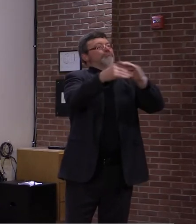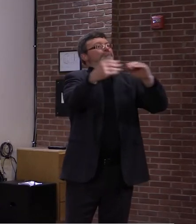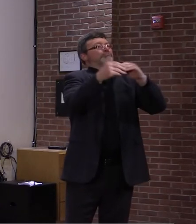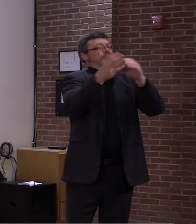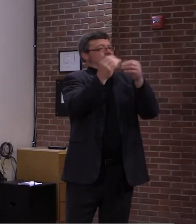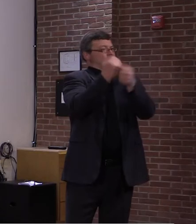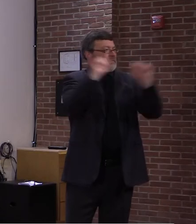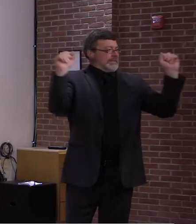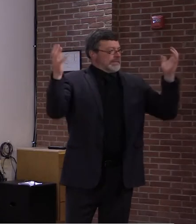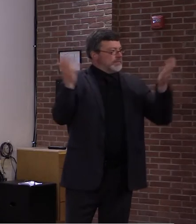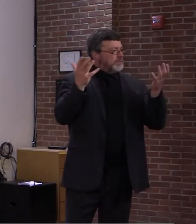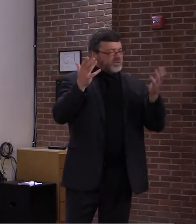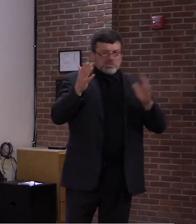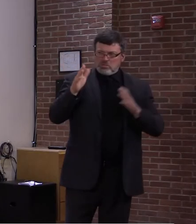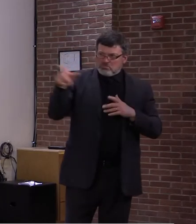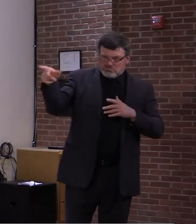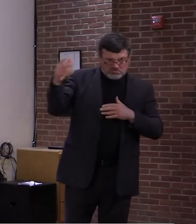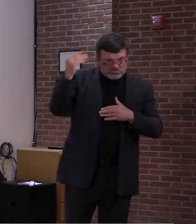that?